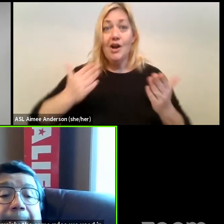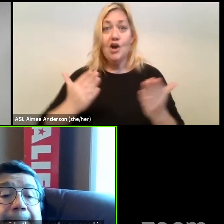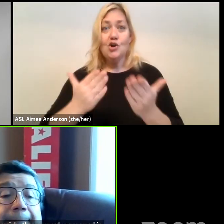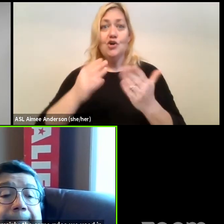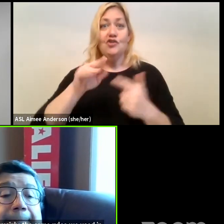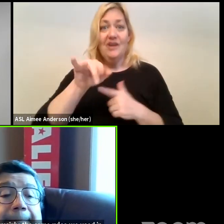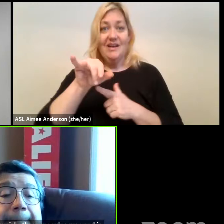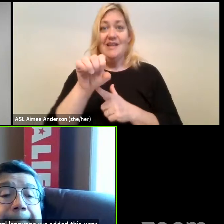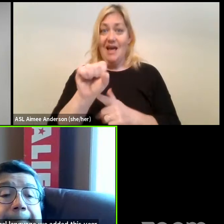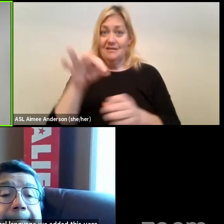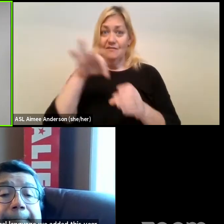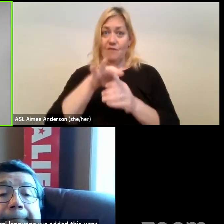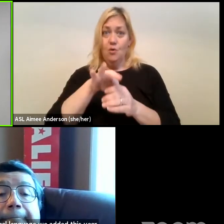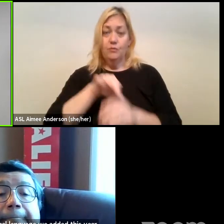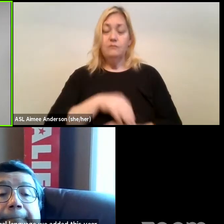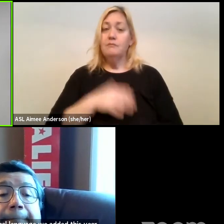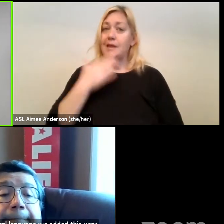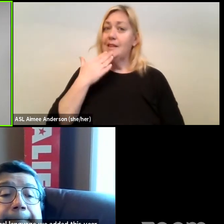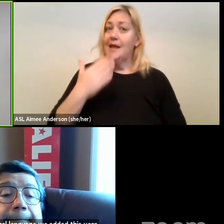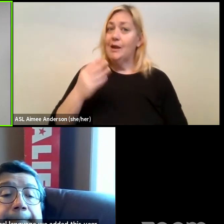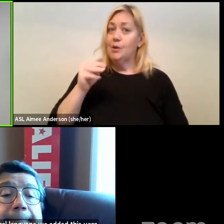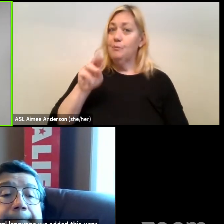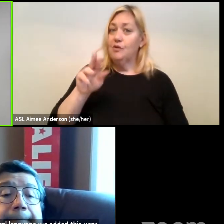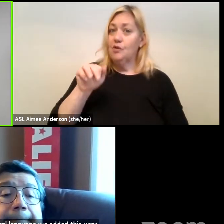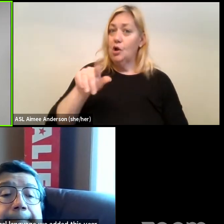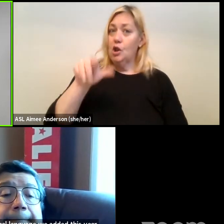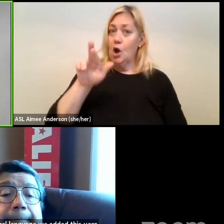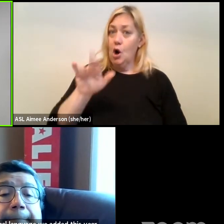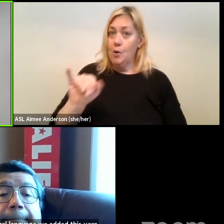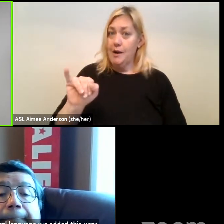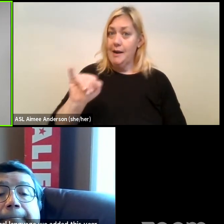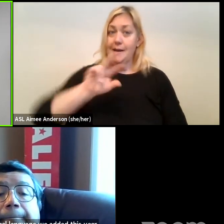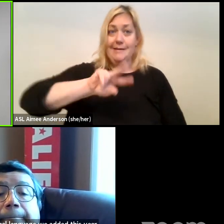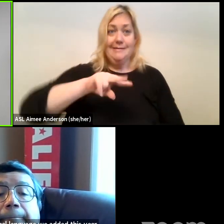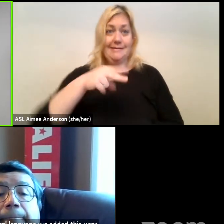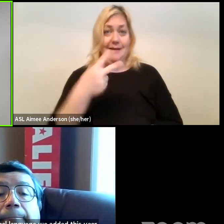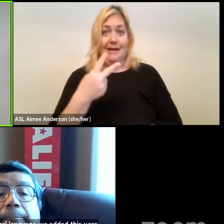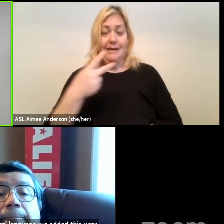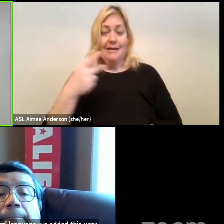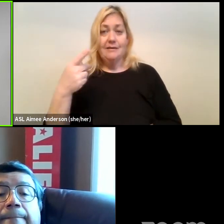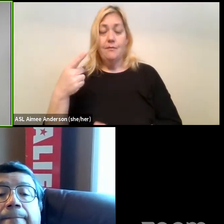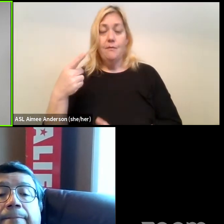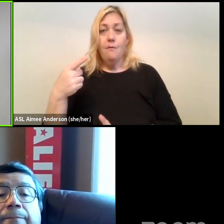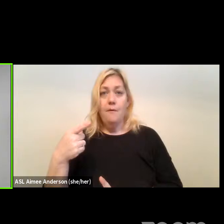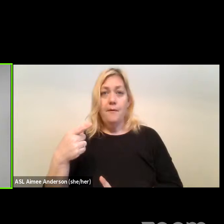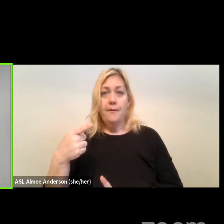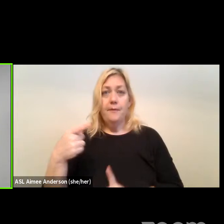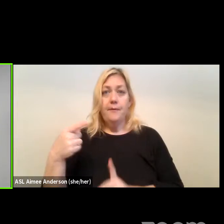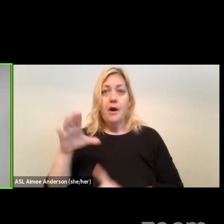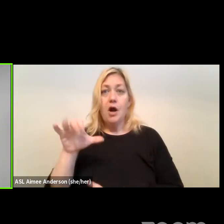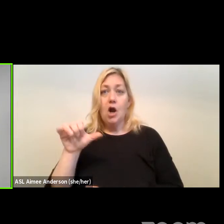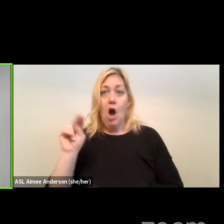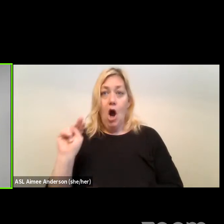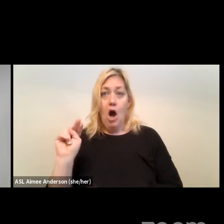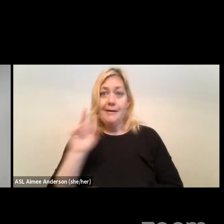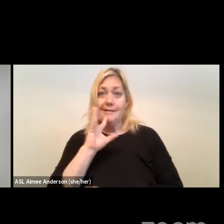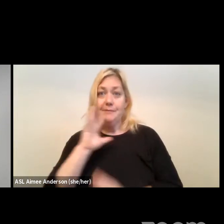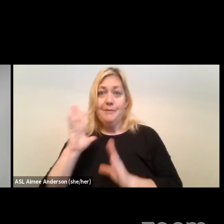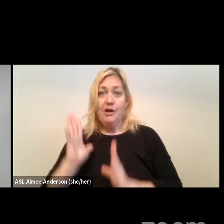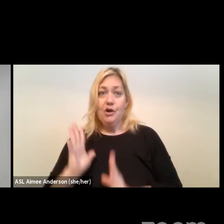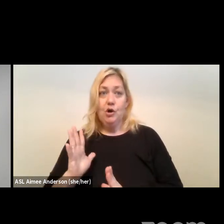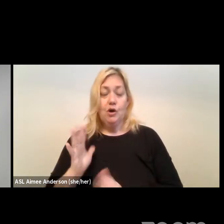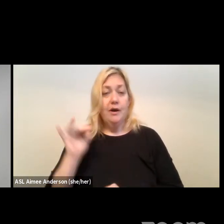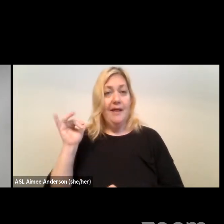Thank you. Thank you, Mr. Alari. All right, second con vote, please. A con speaker. That